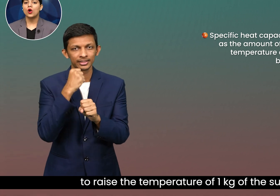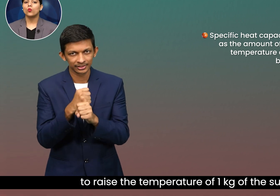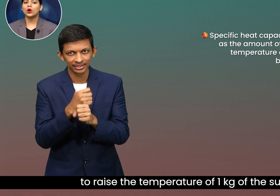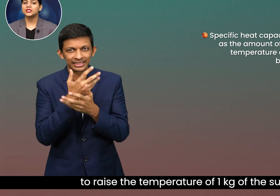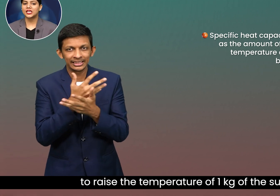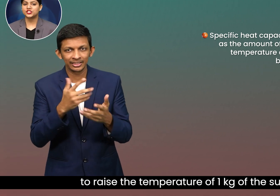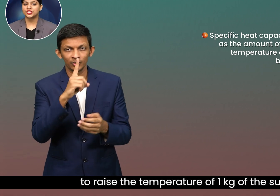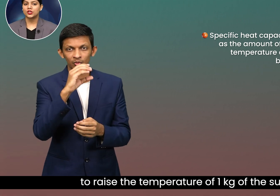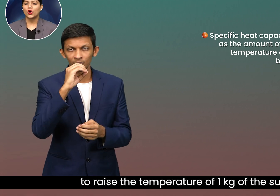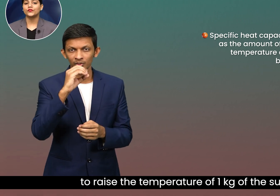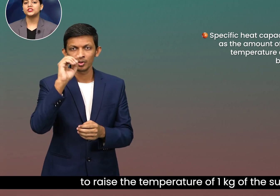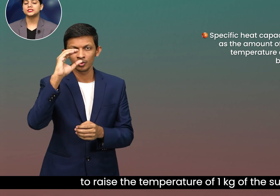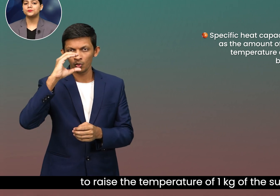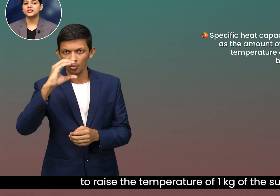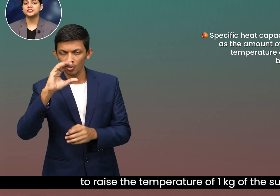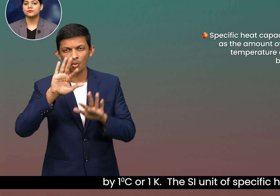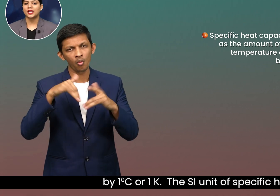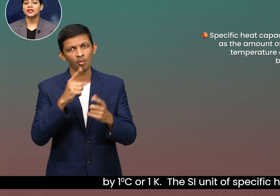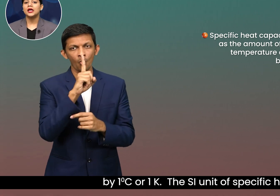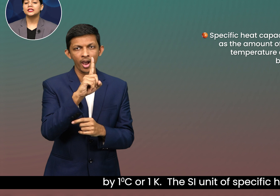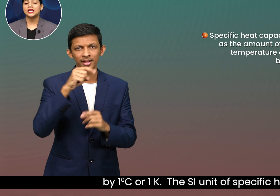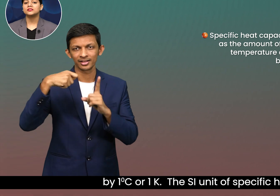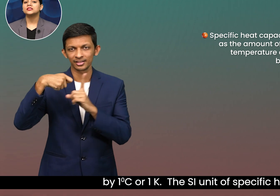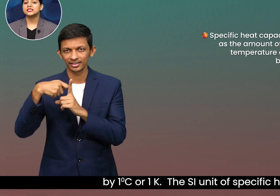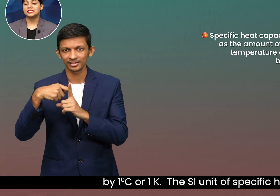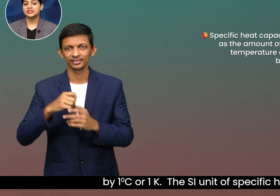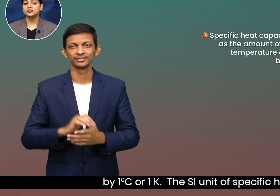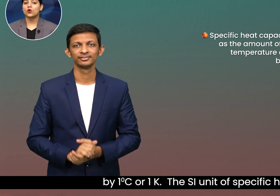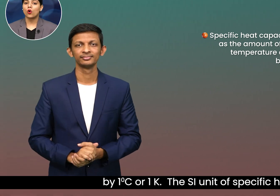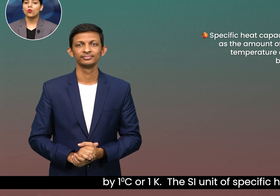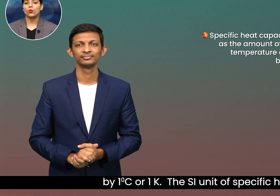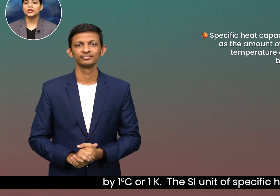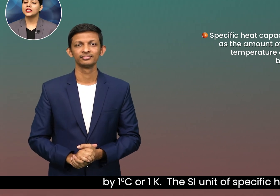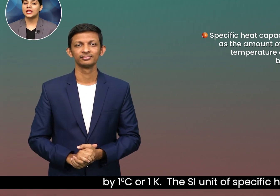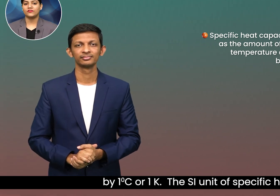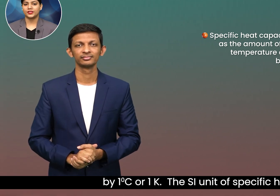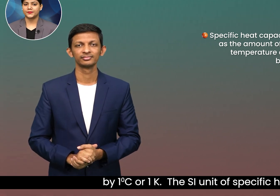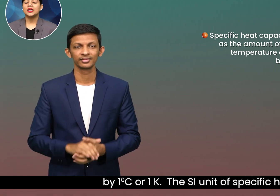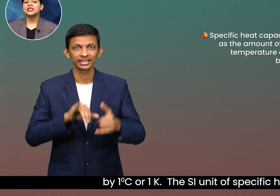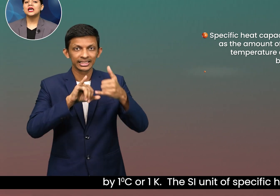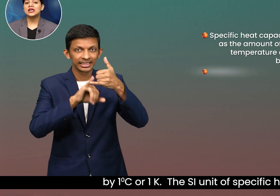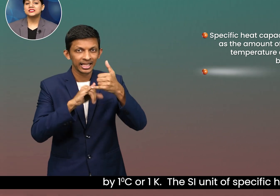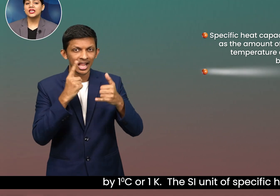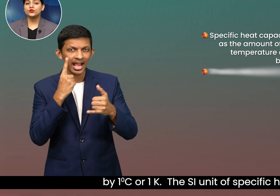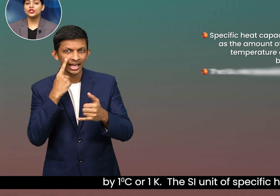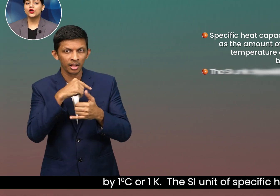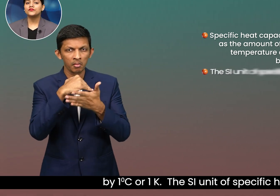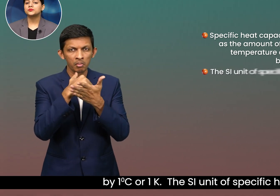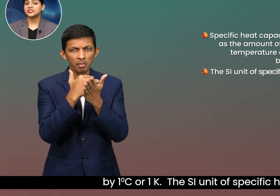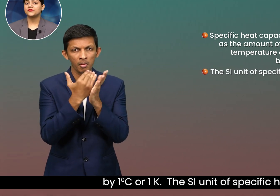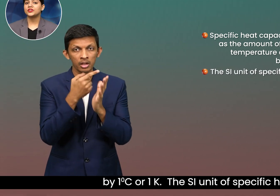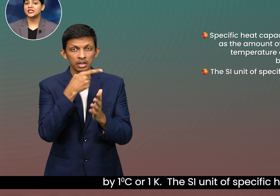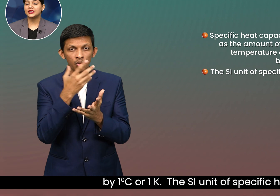of 1 kg of the substance by 1 degree Celsius or 1 Kelvin. The SI unit